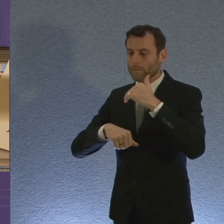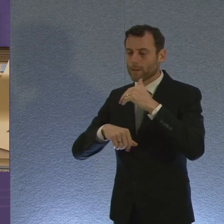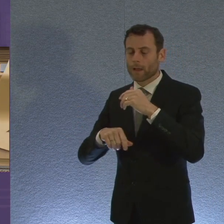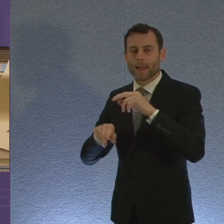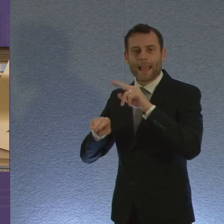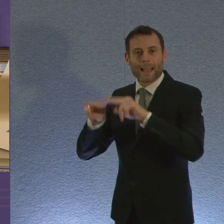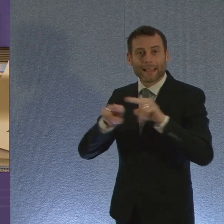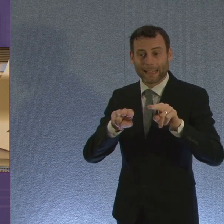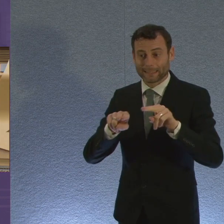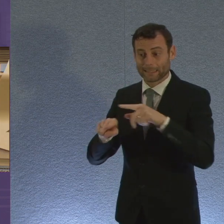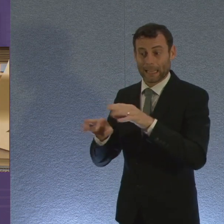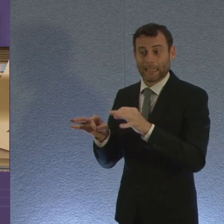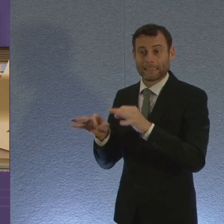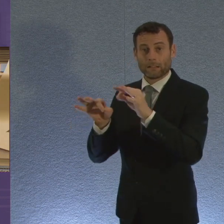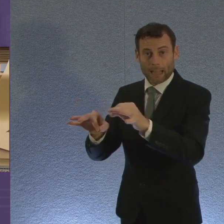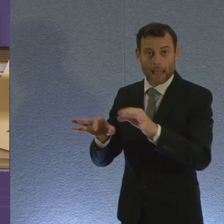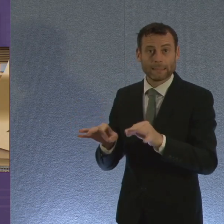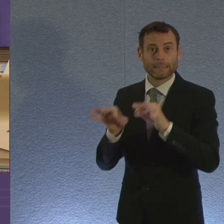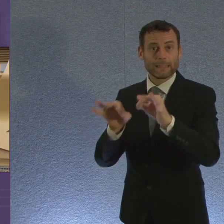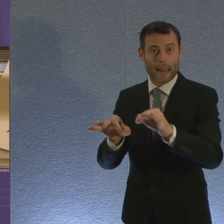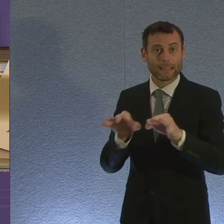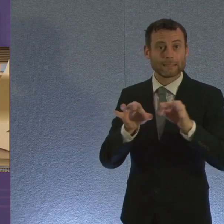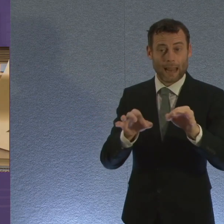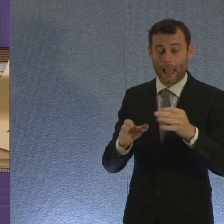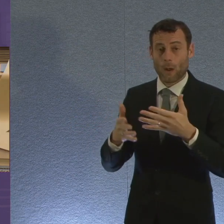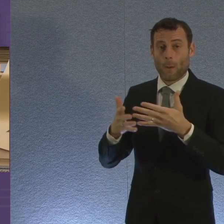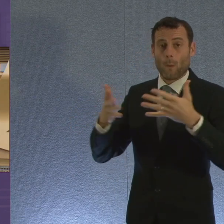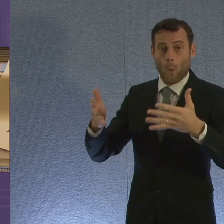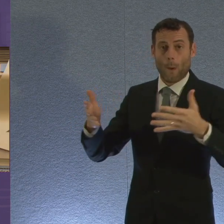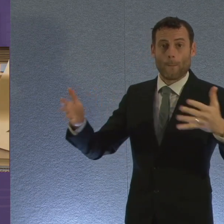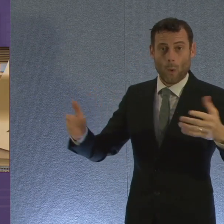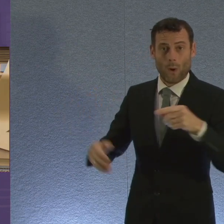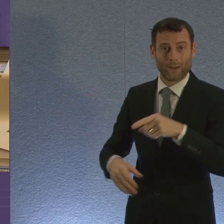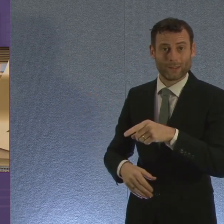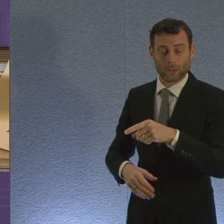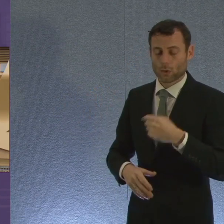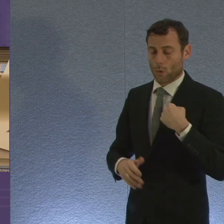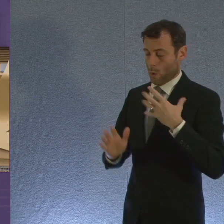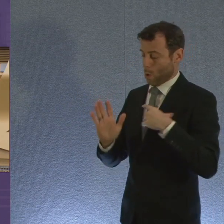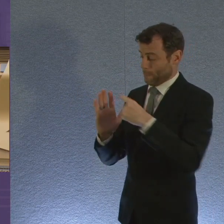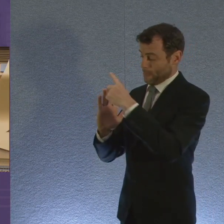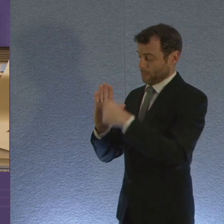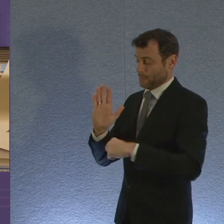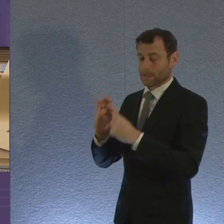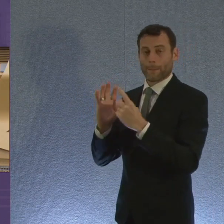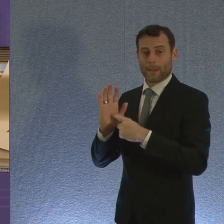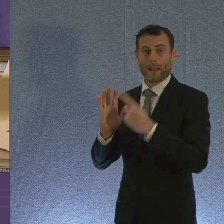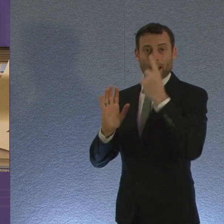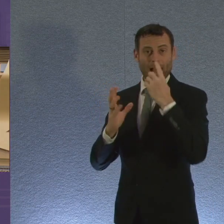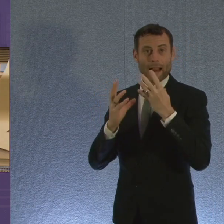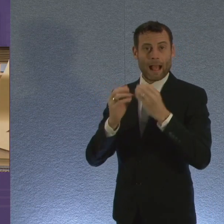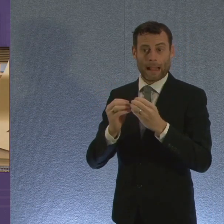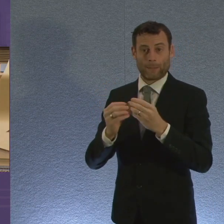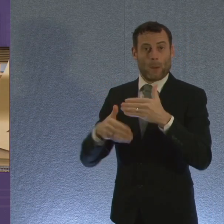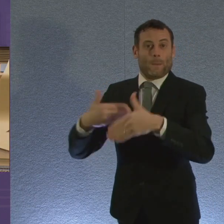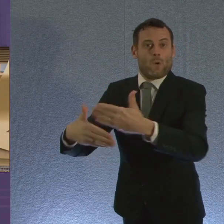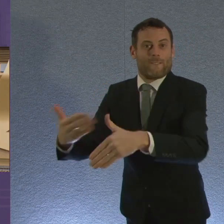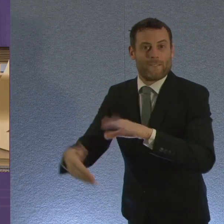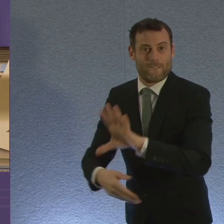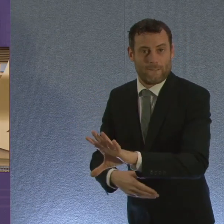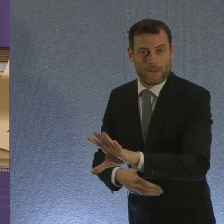best efforts, including this legislation, can unfortunately only hope to mitigate that to a certain extent. Presiding Officer, I intend to focus on